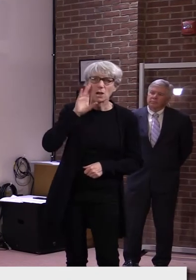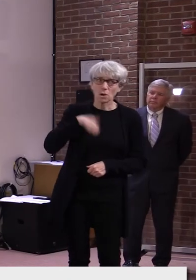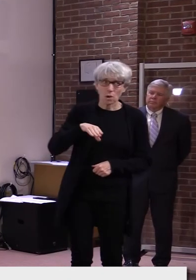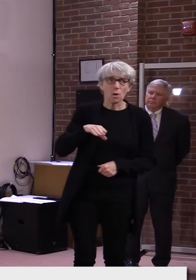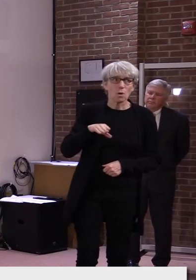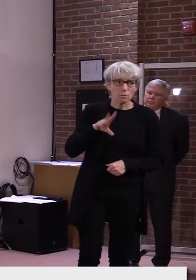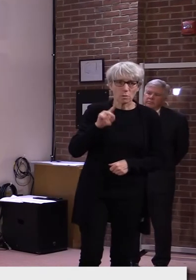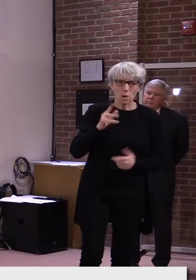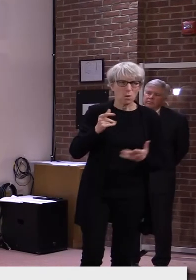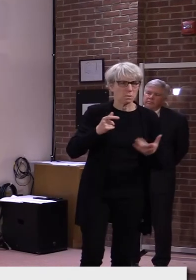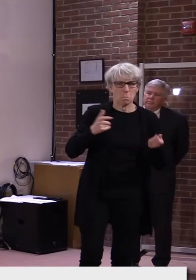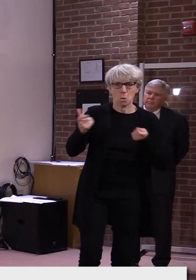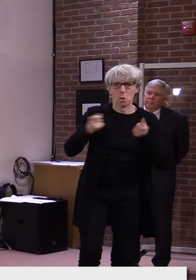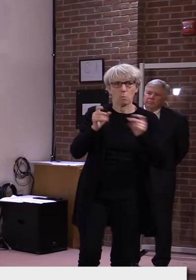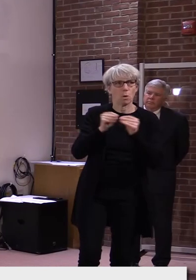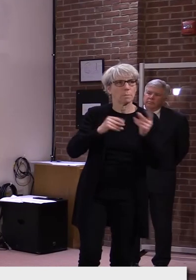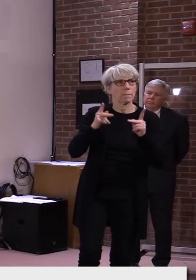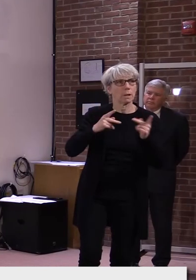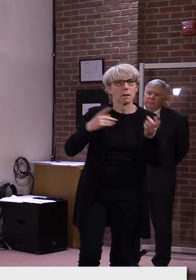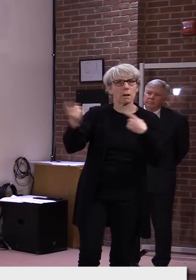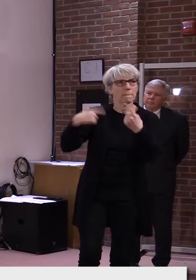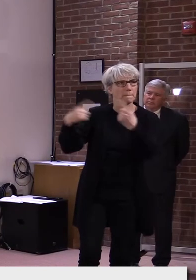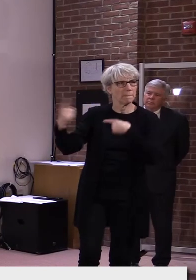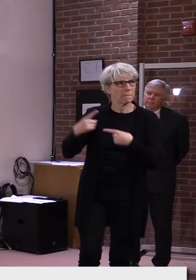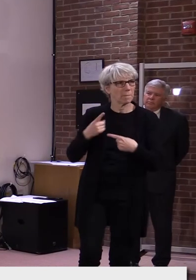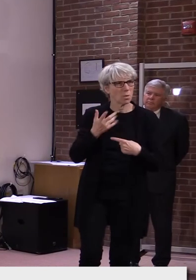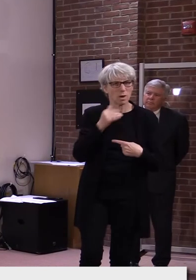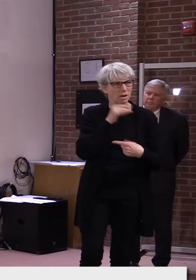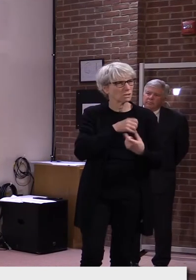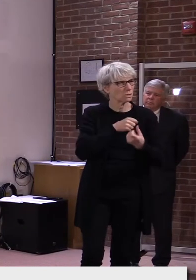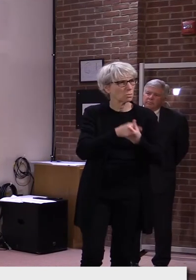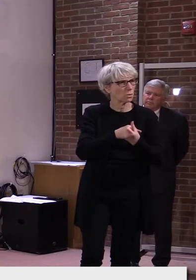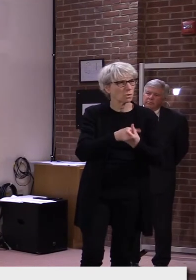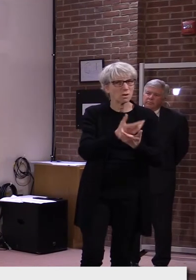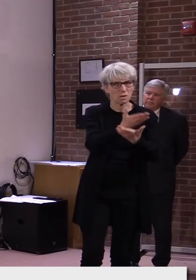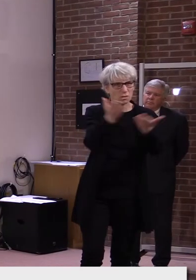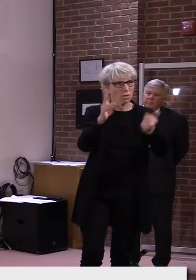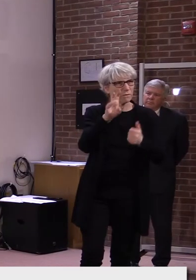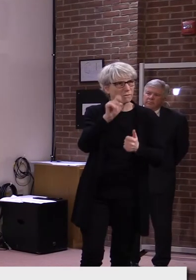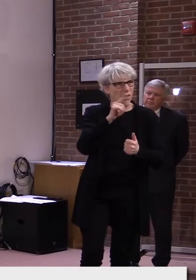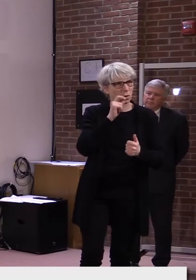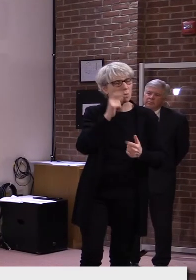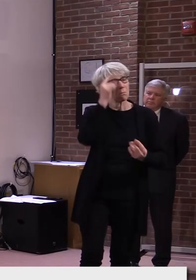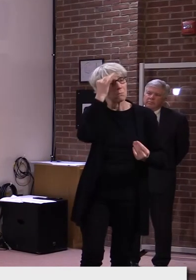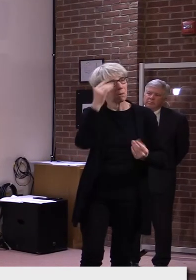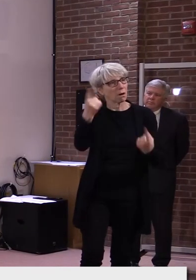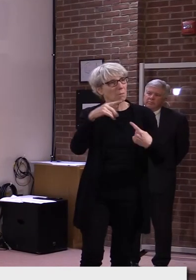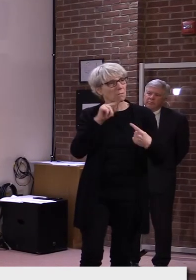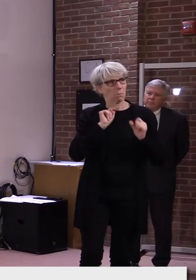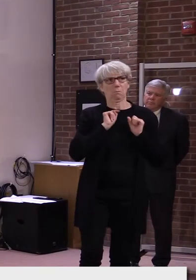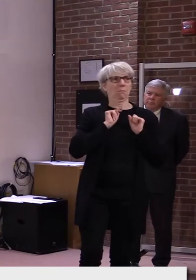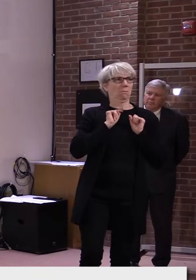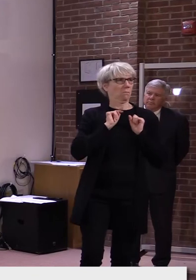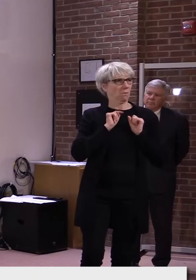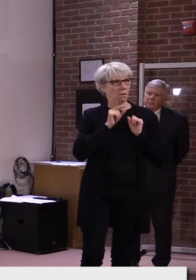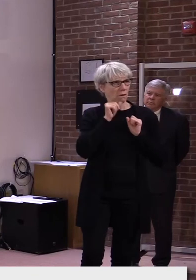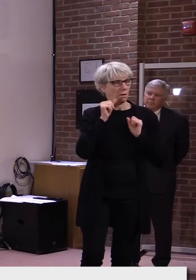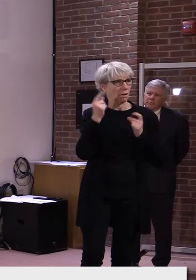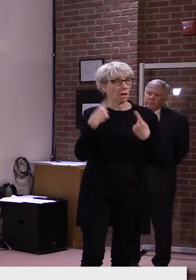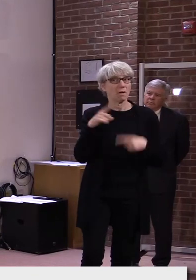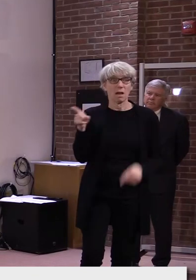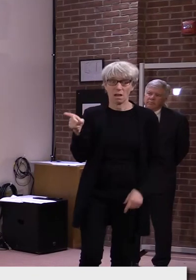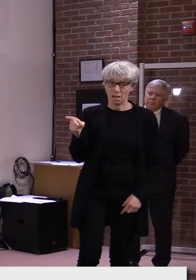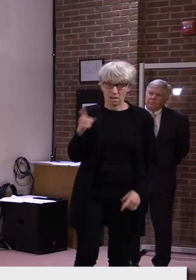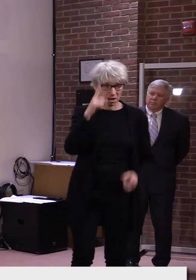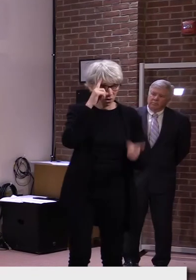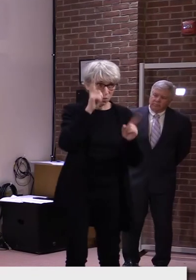here? I've been baffled by that for a number of years now. I think it makes all kinds of